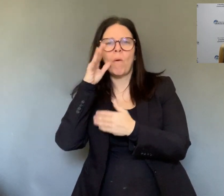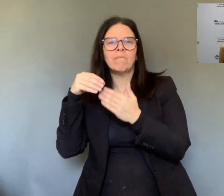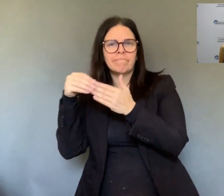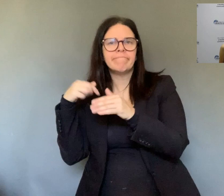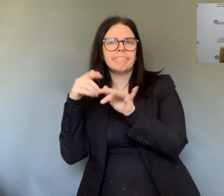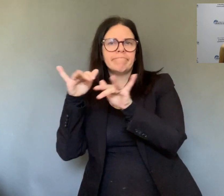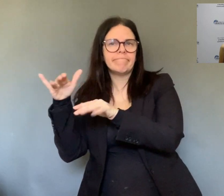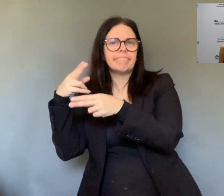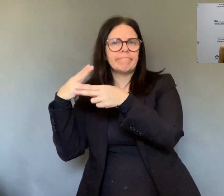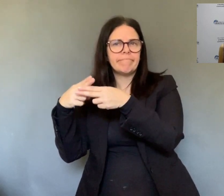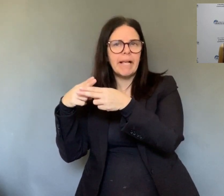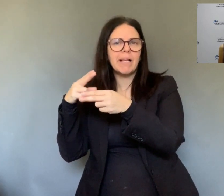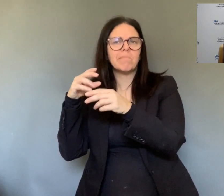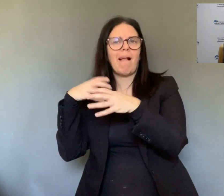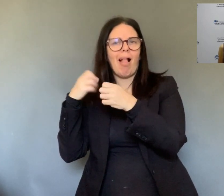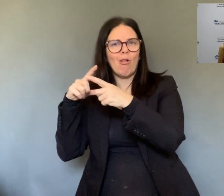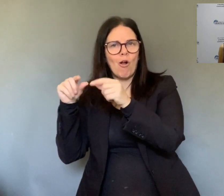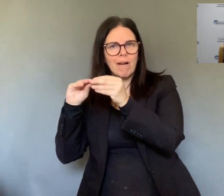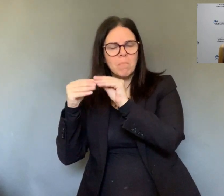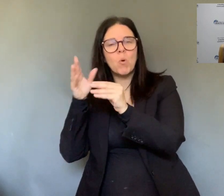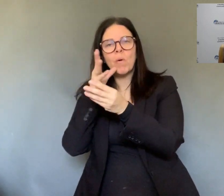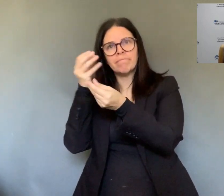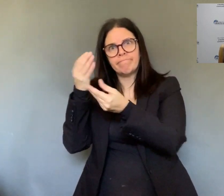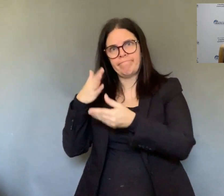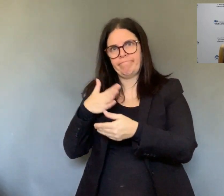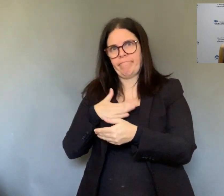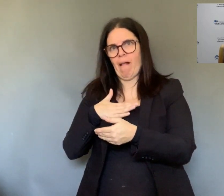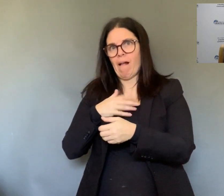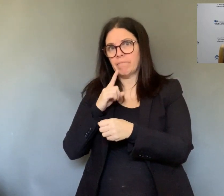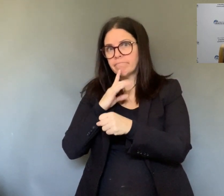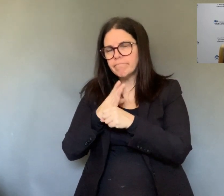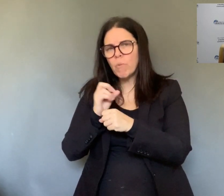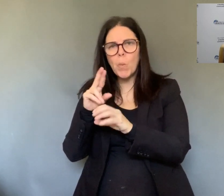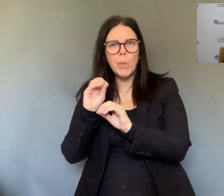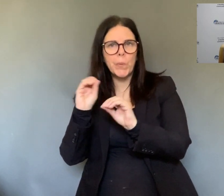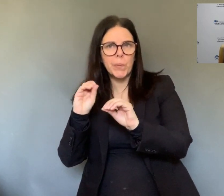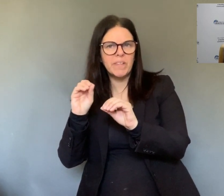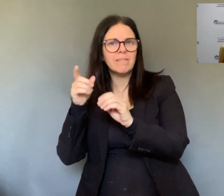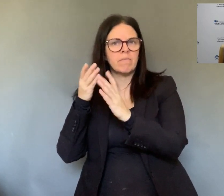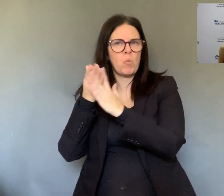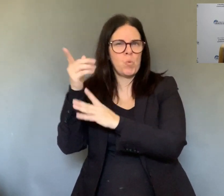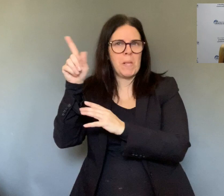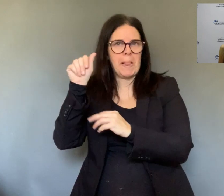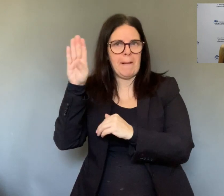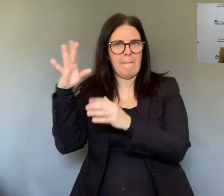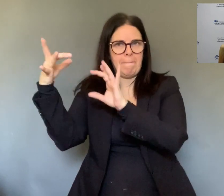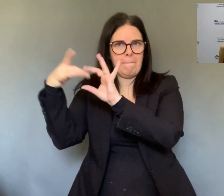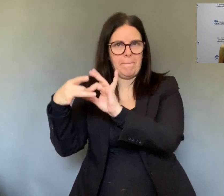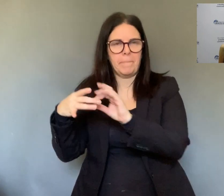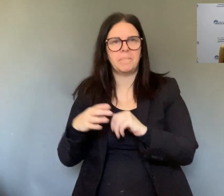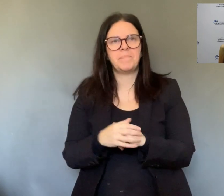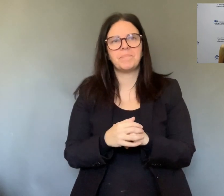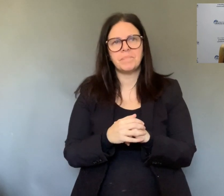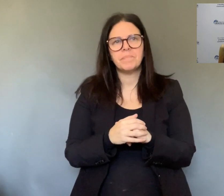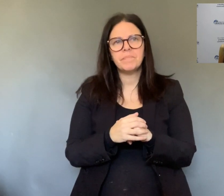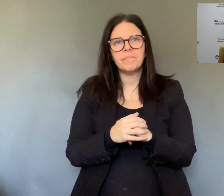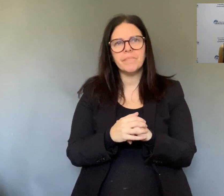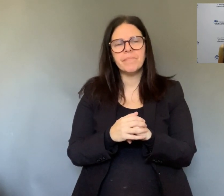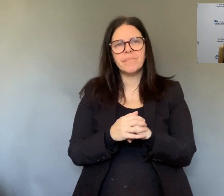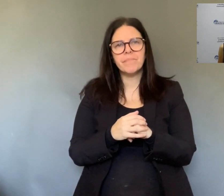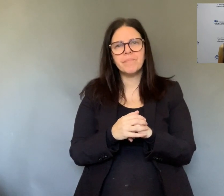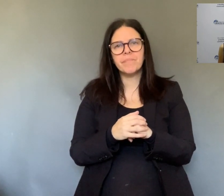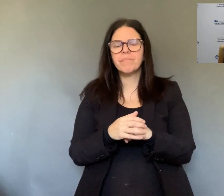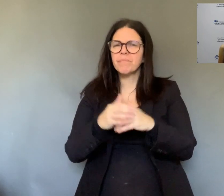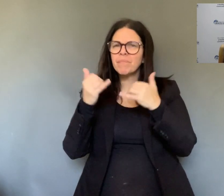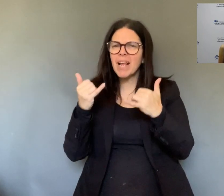are in hospital. 17% of our cases are between the ages of 20 and 29 years. 15% of our